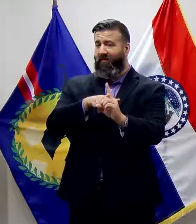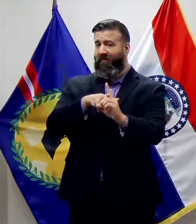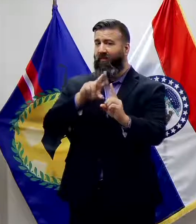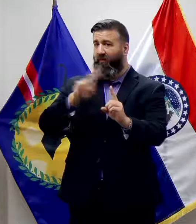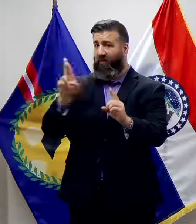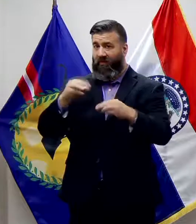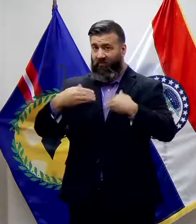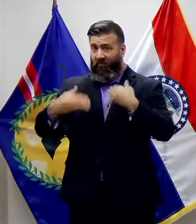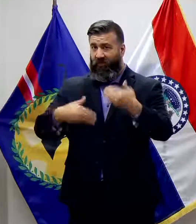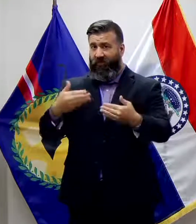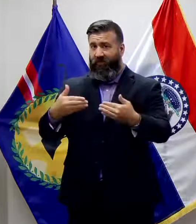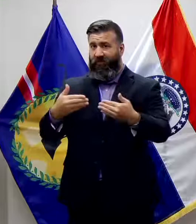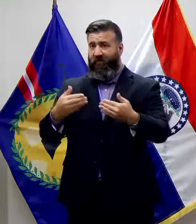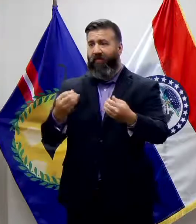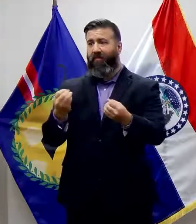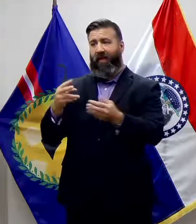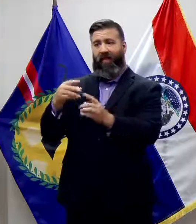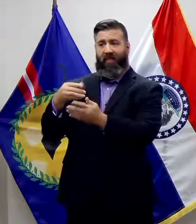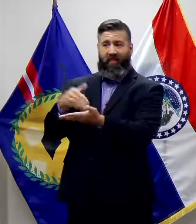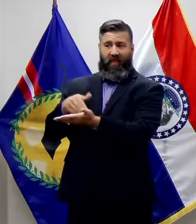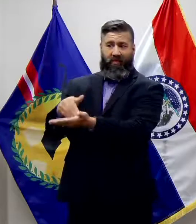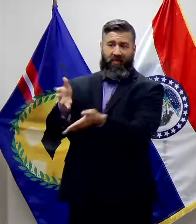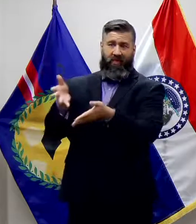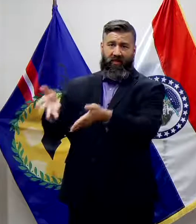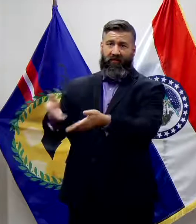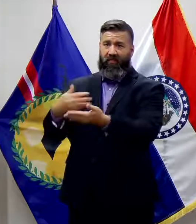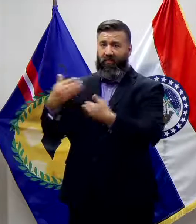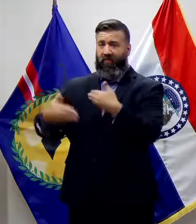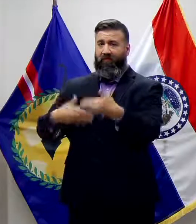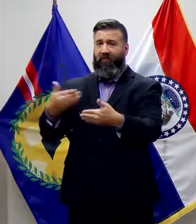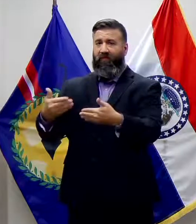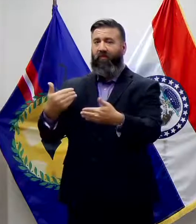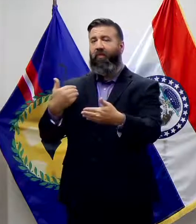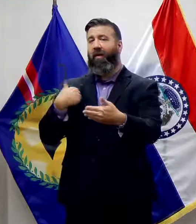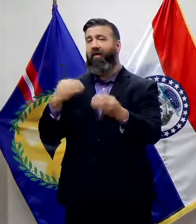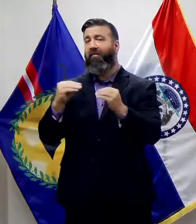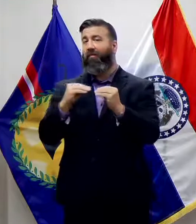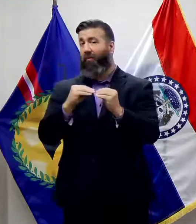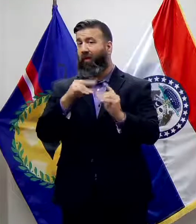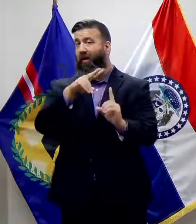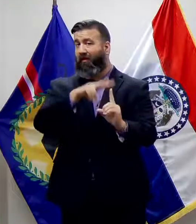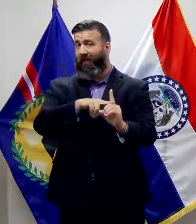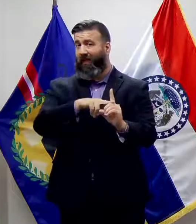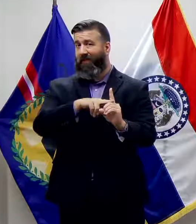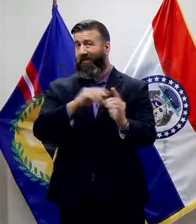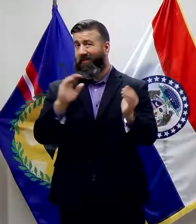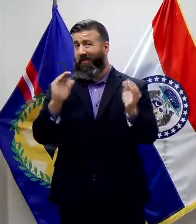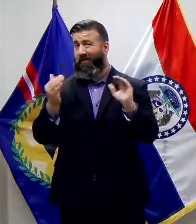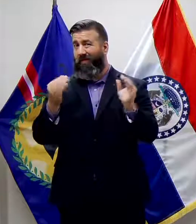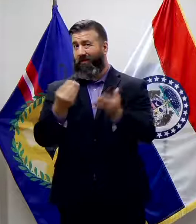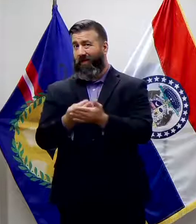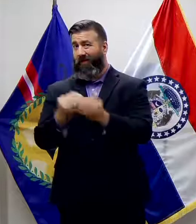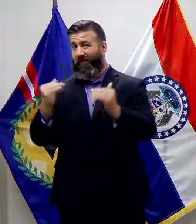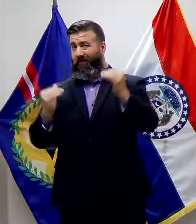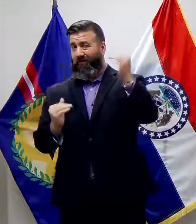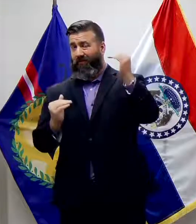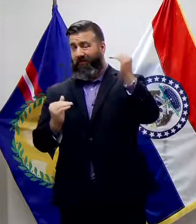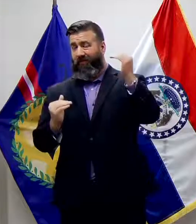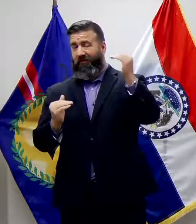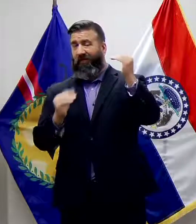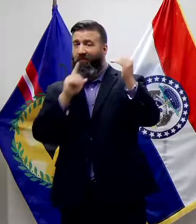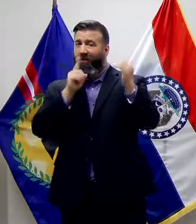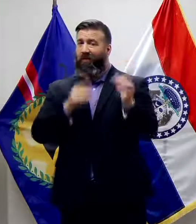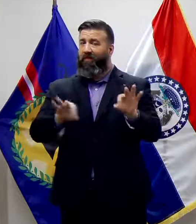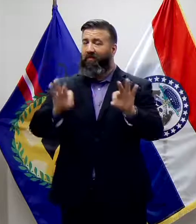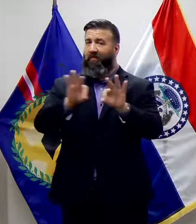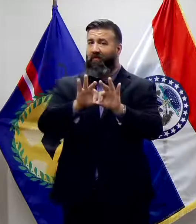and well, thousands left to be processed, we have more applications than we have funds. So it's